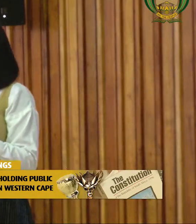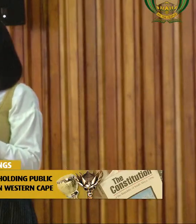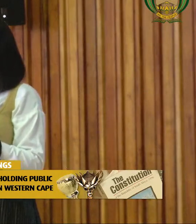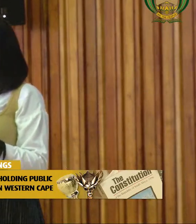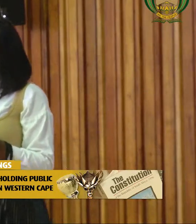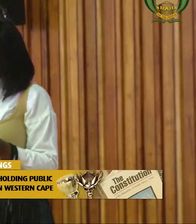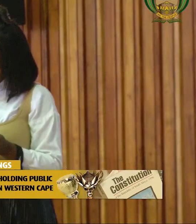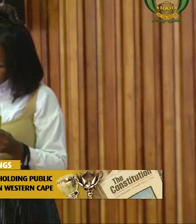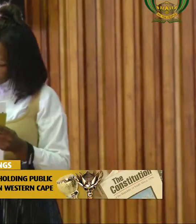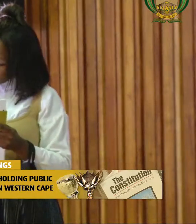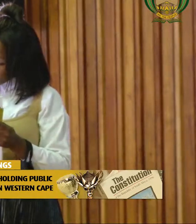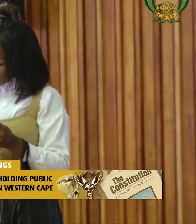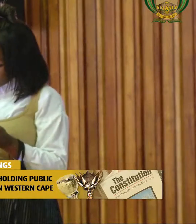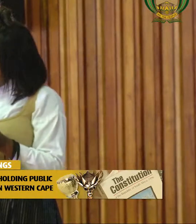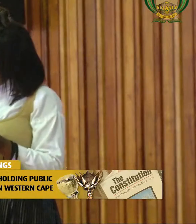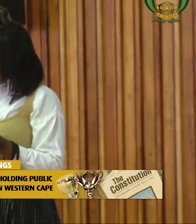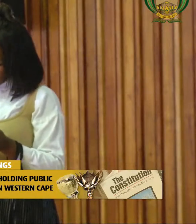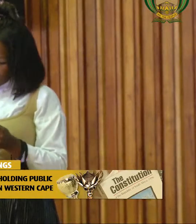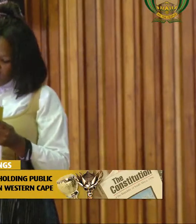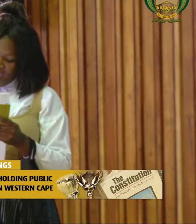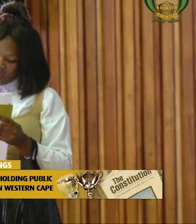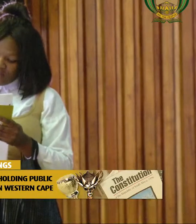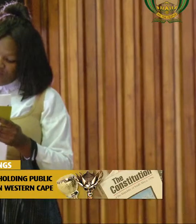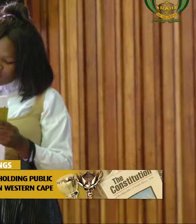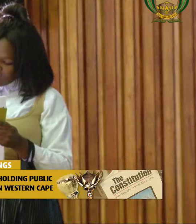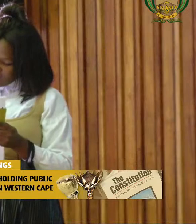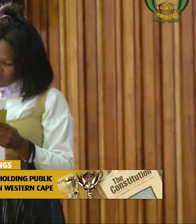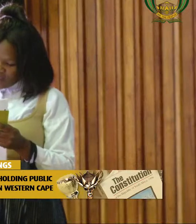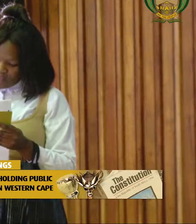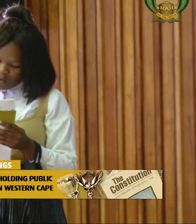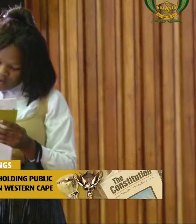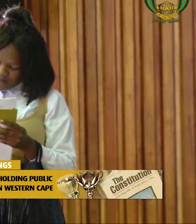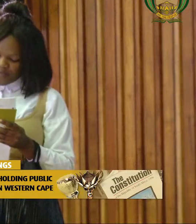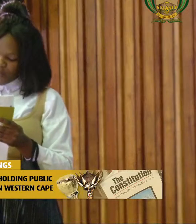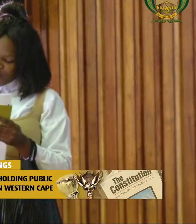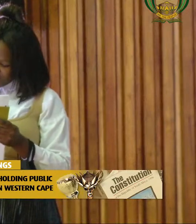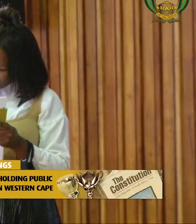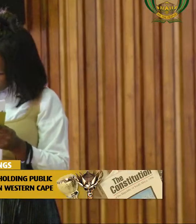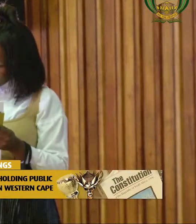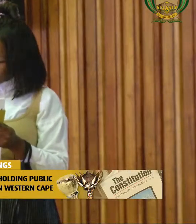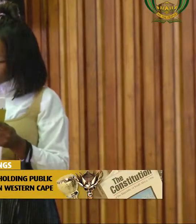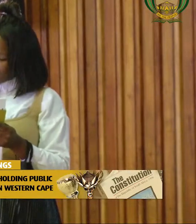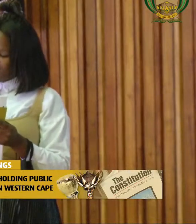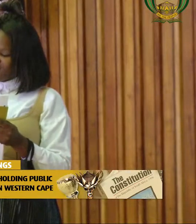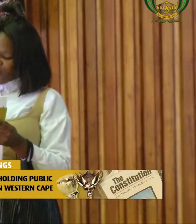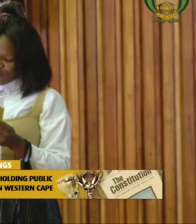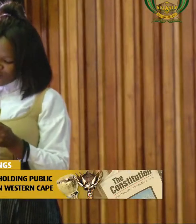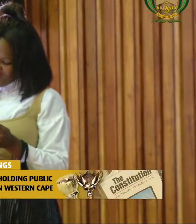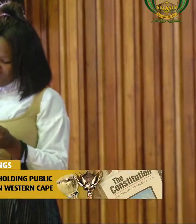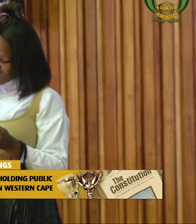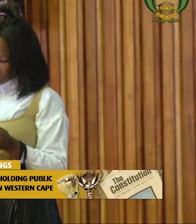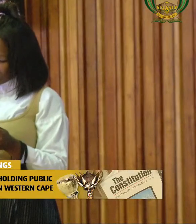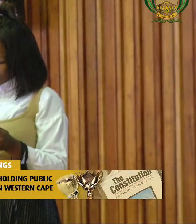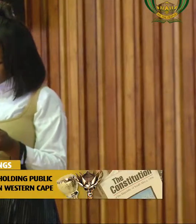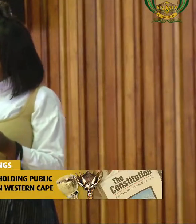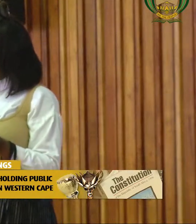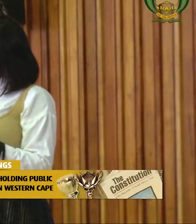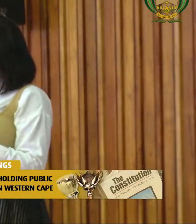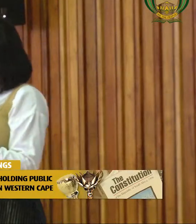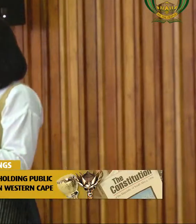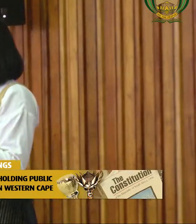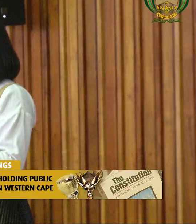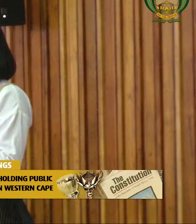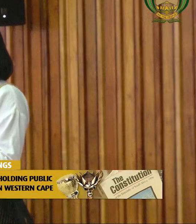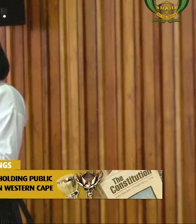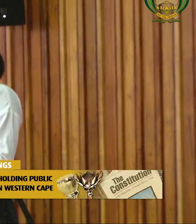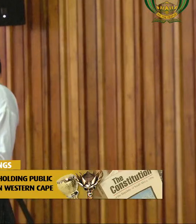South Africans are disrespected is how he feels, and he feels that we will stop the foreigners from doing as they please in our